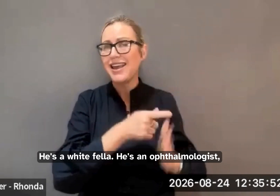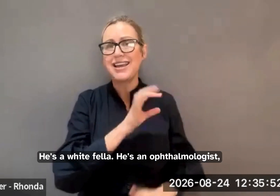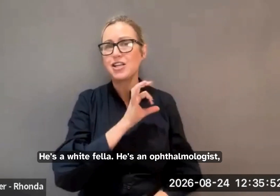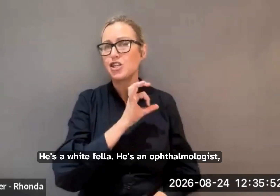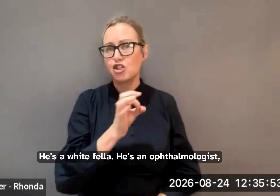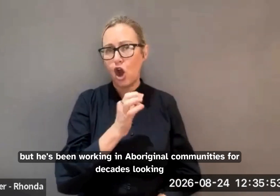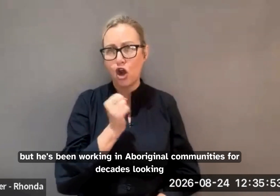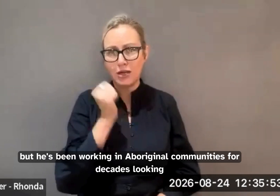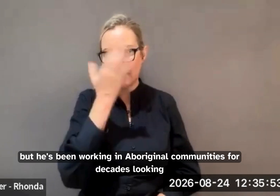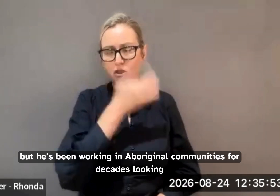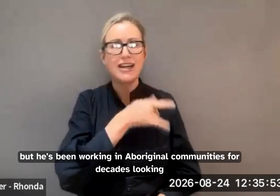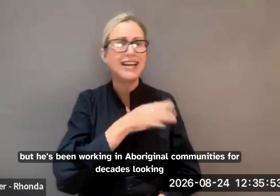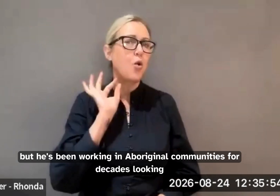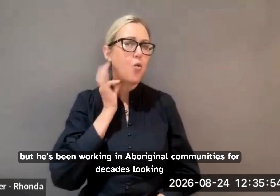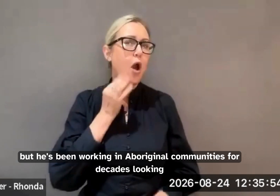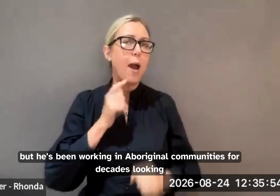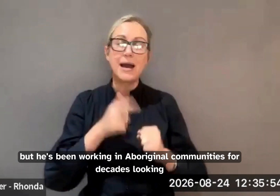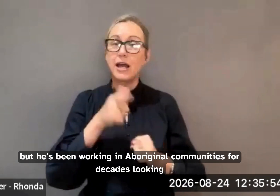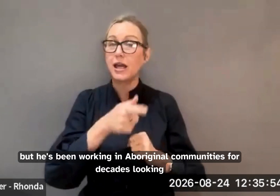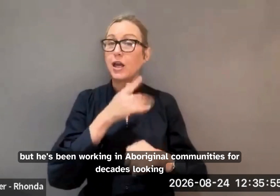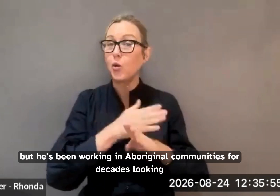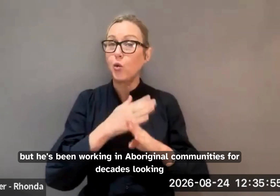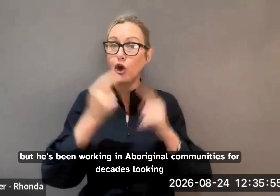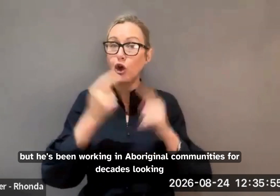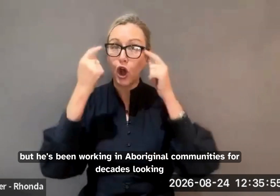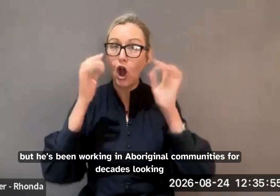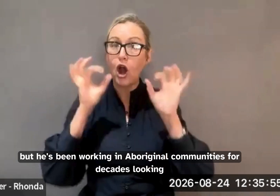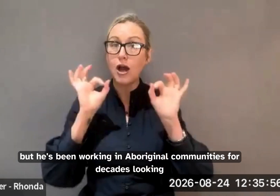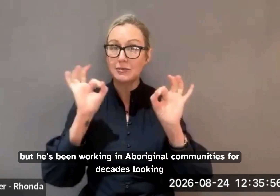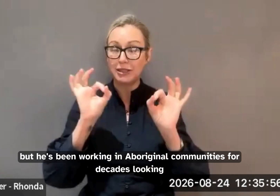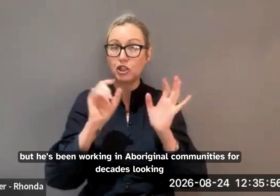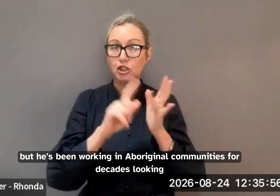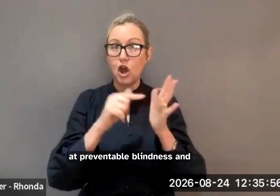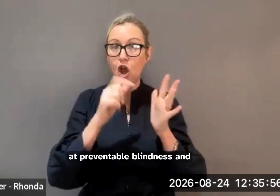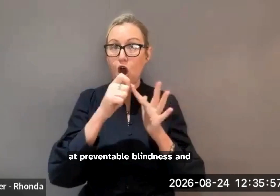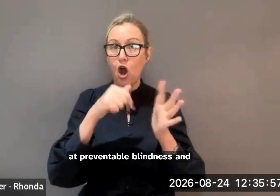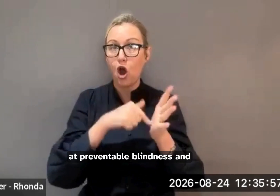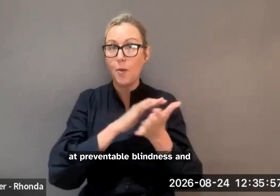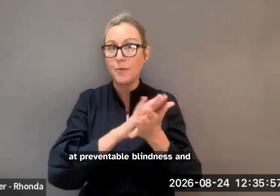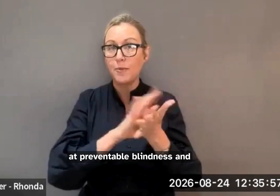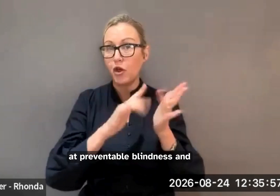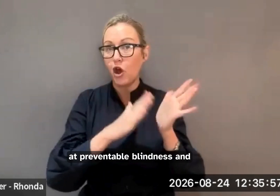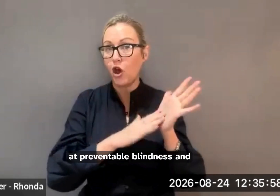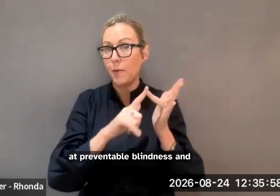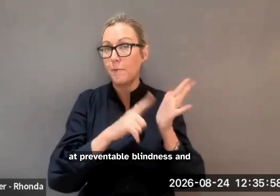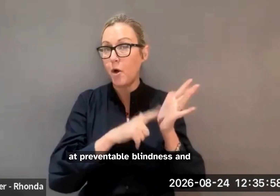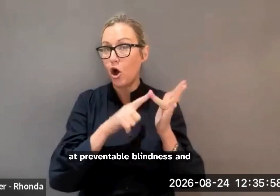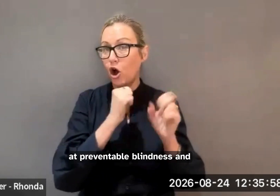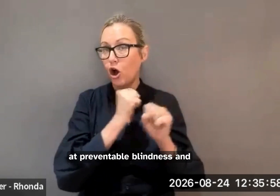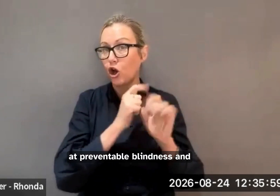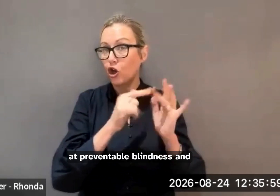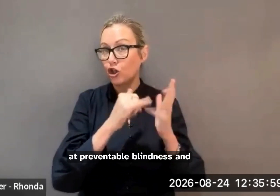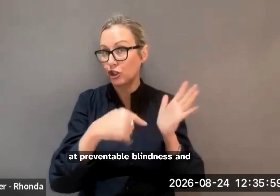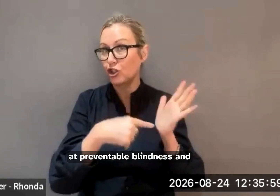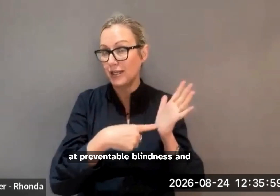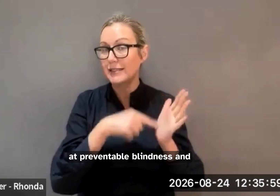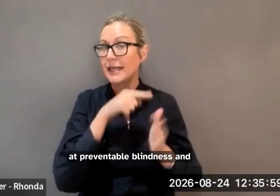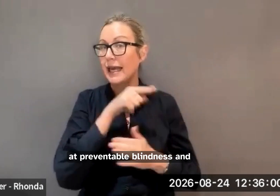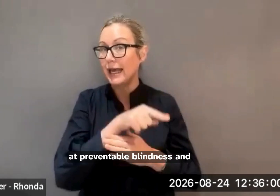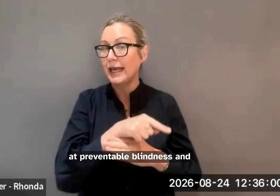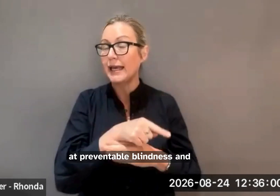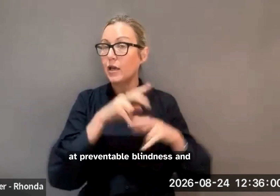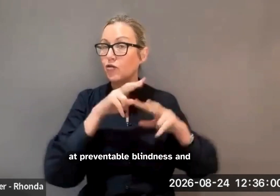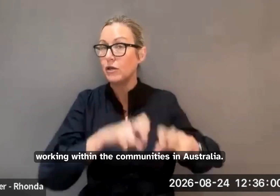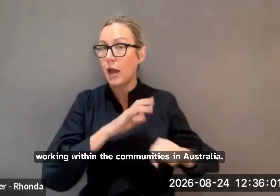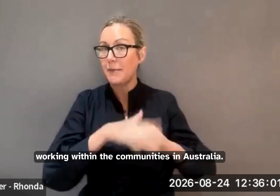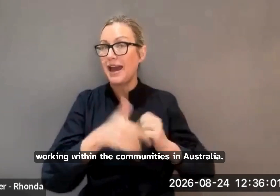He's an ophthalmologist, but he's been working in Aboriginal communities for decades, looking at preventable blindness